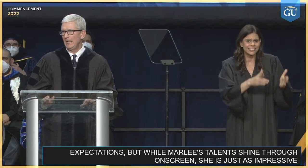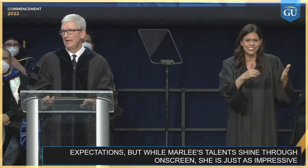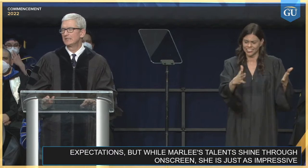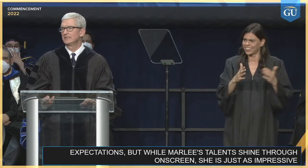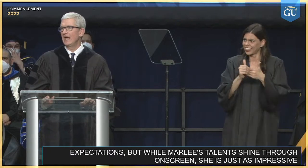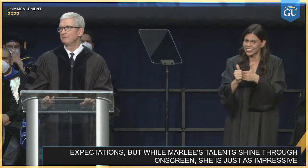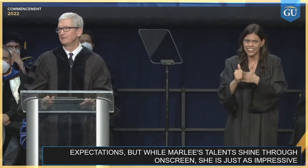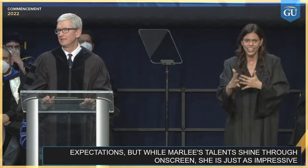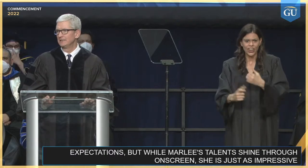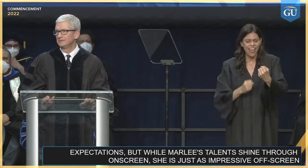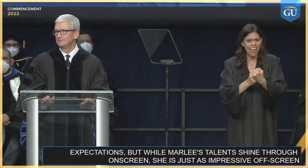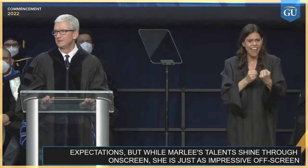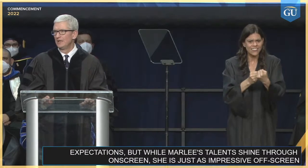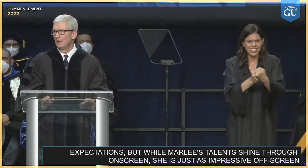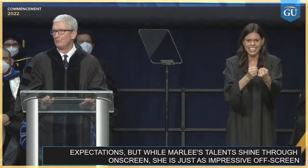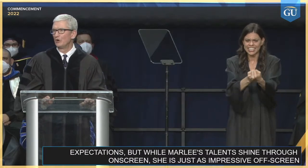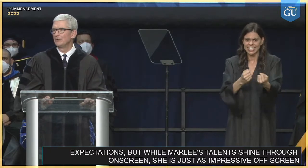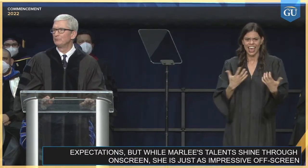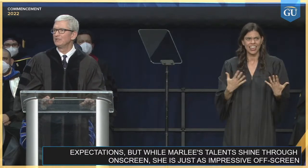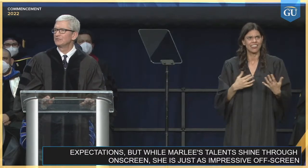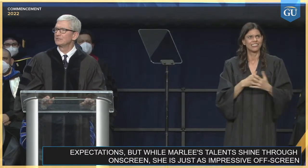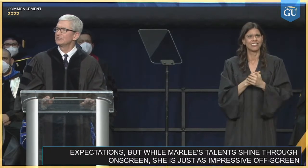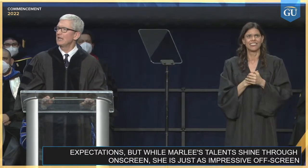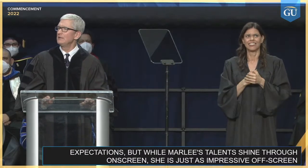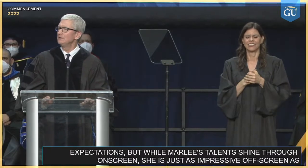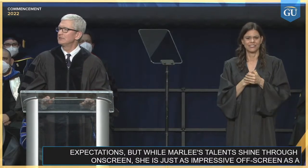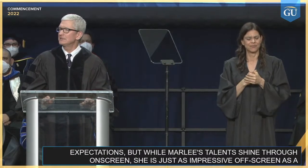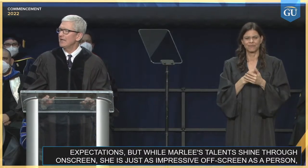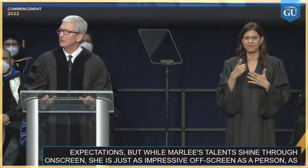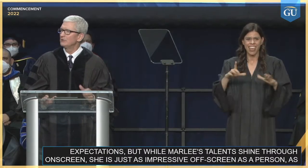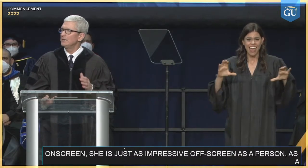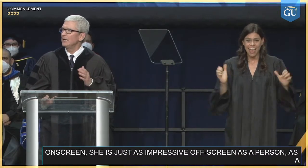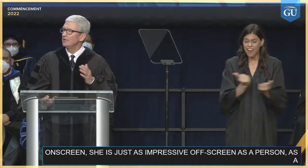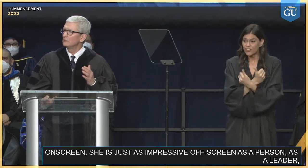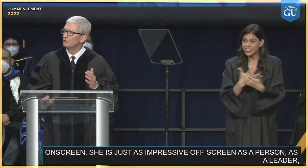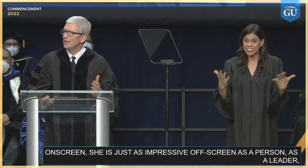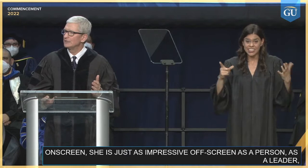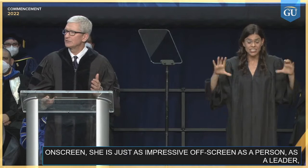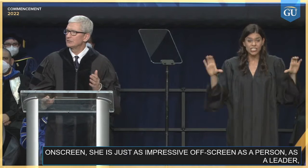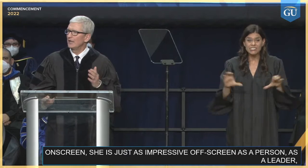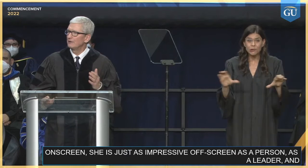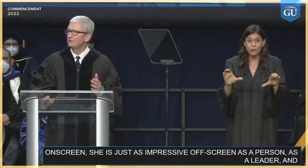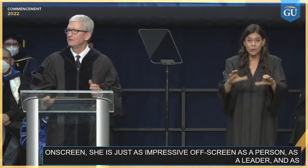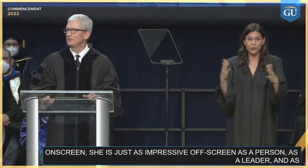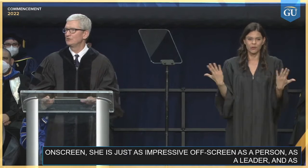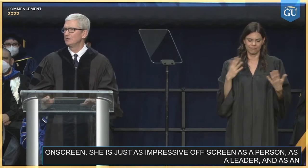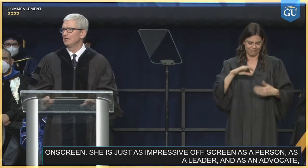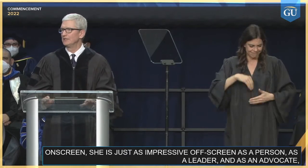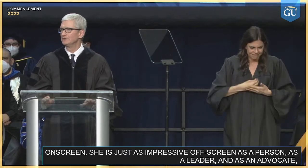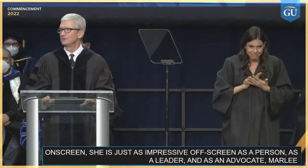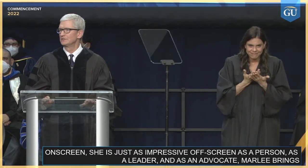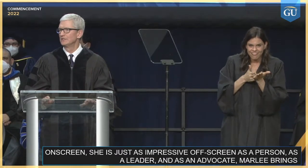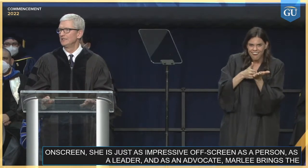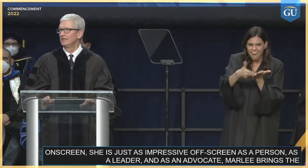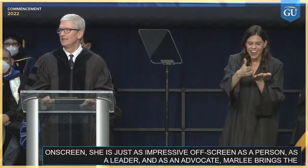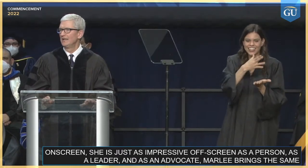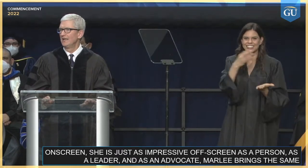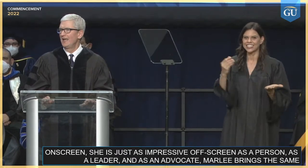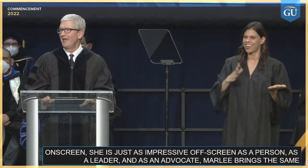as an advocate, Marley brings the same integrity and grace to everything she does. And we